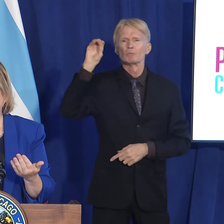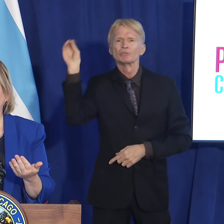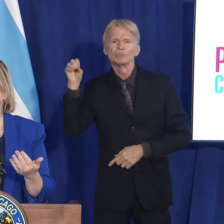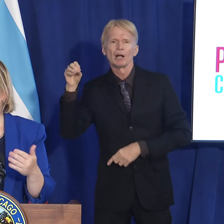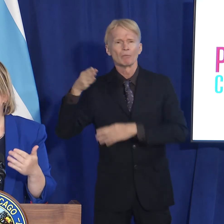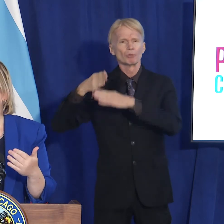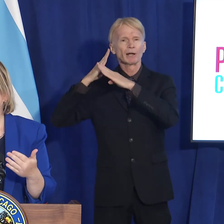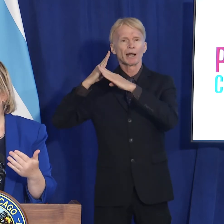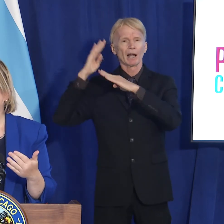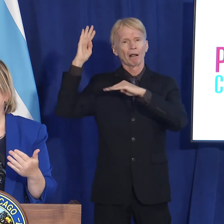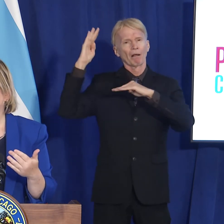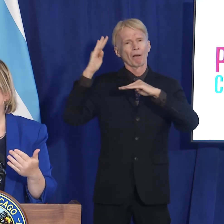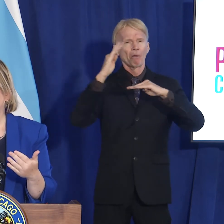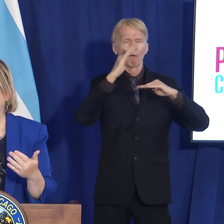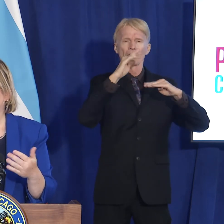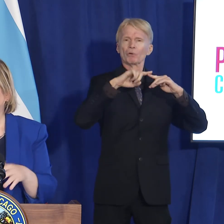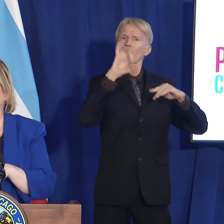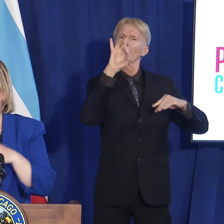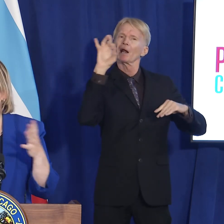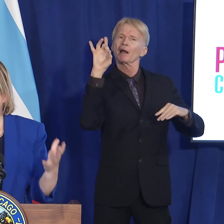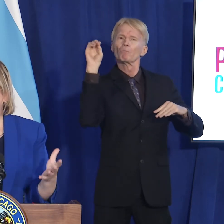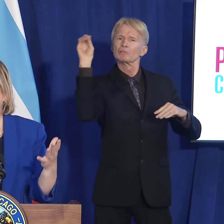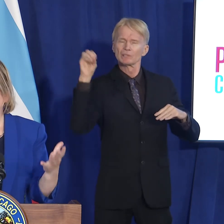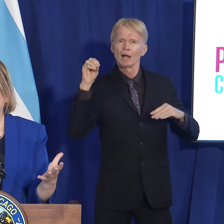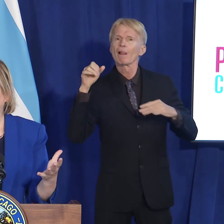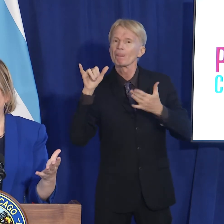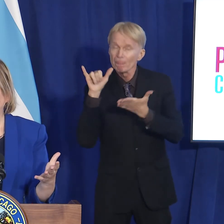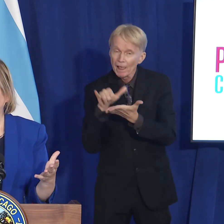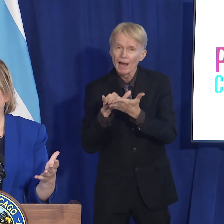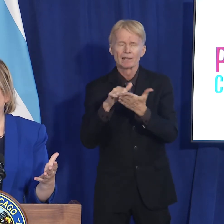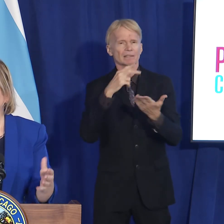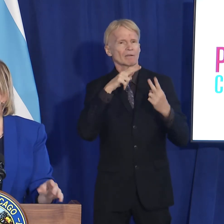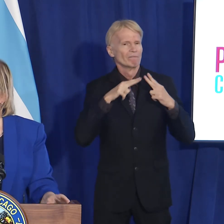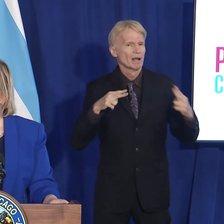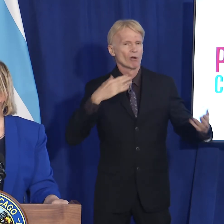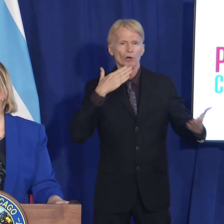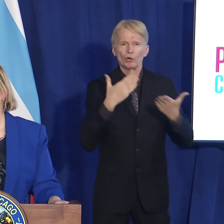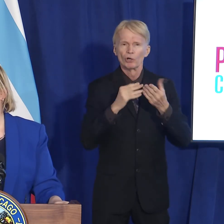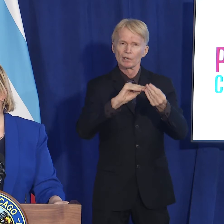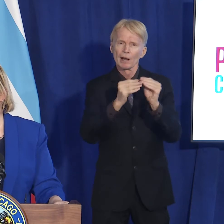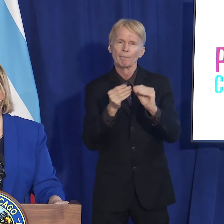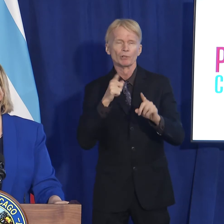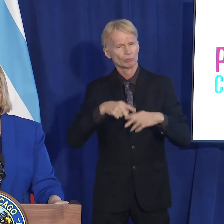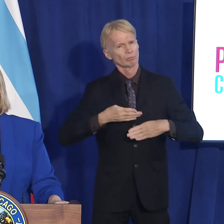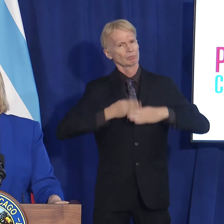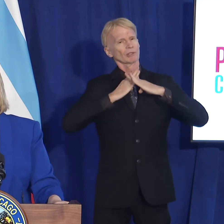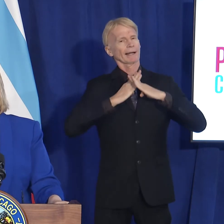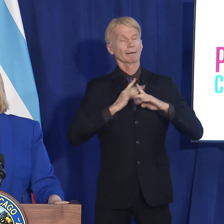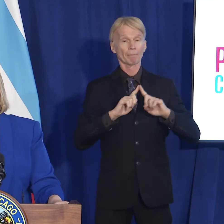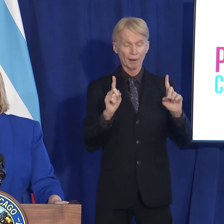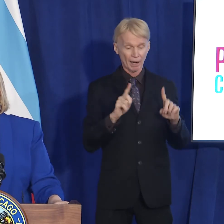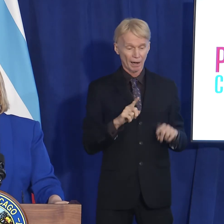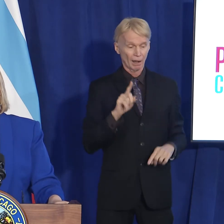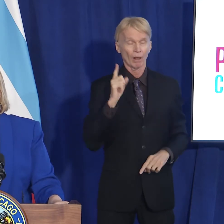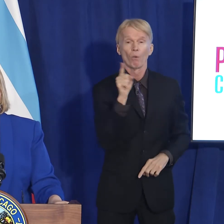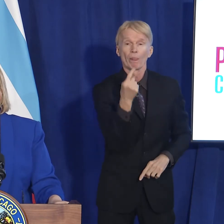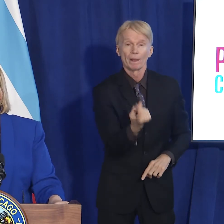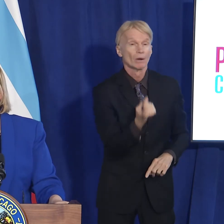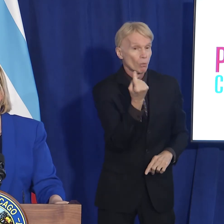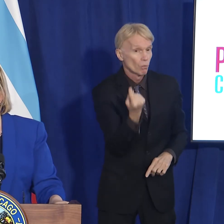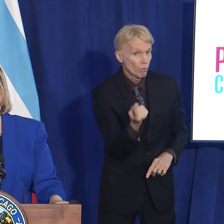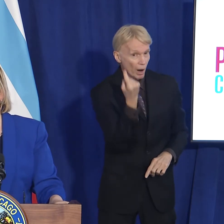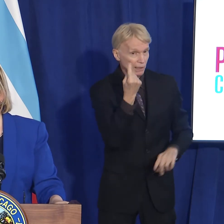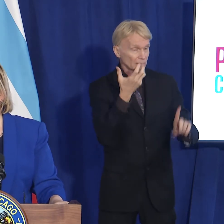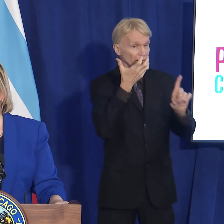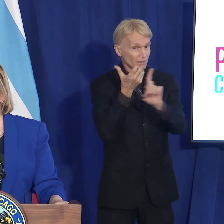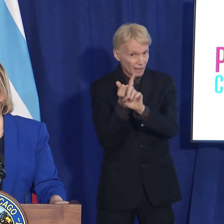95% protection to about an 88% protection. That's still a very good protection level. But people who had only gotten one dose of that Pfizer vaccine,